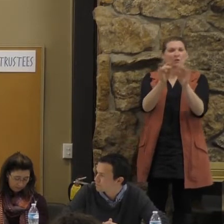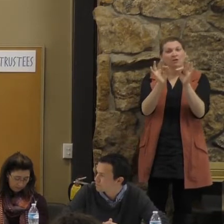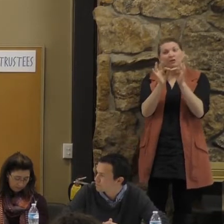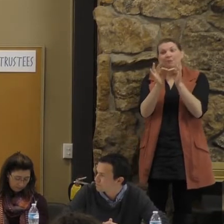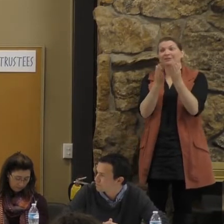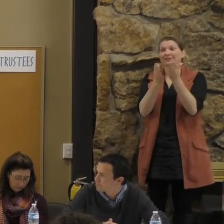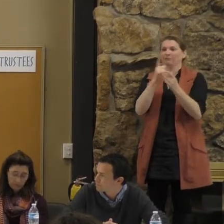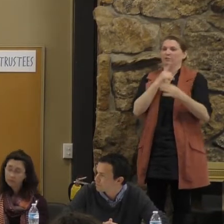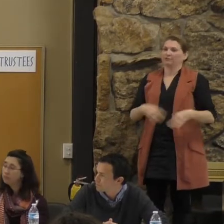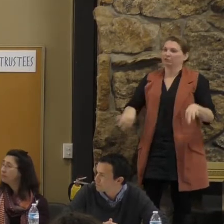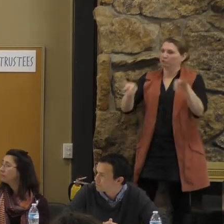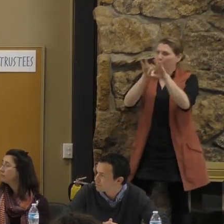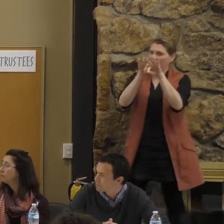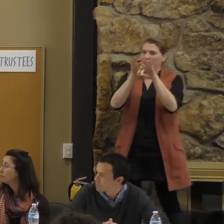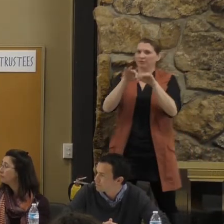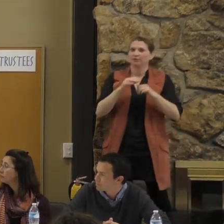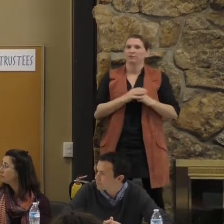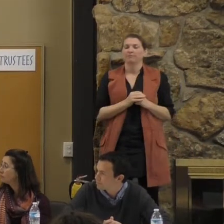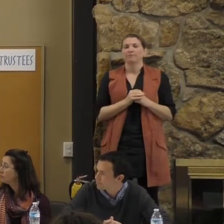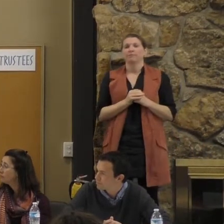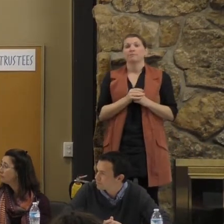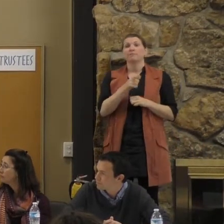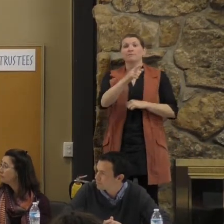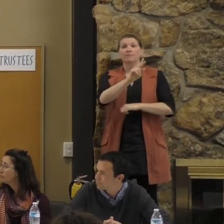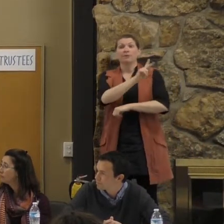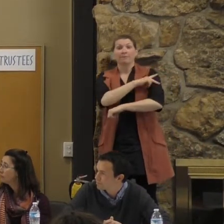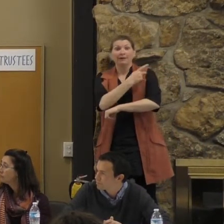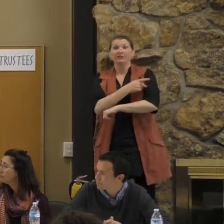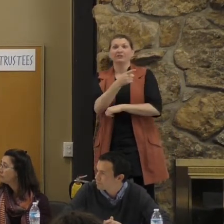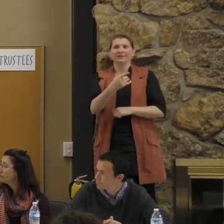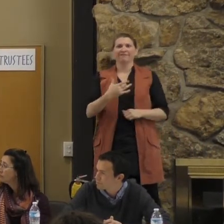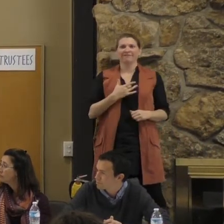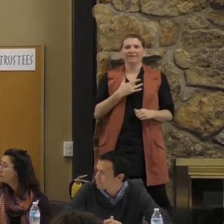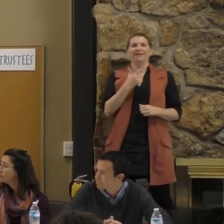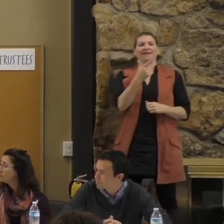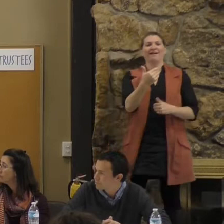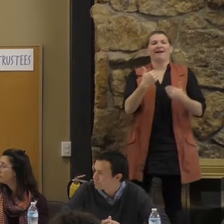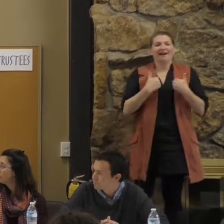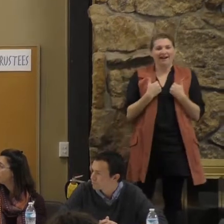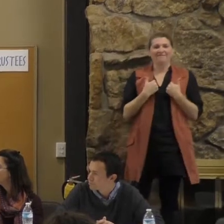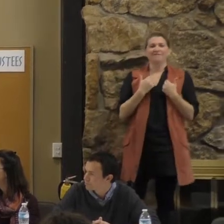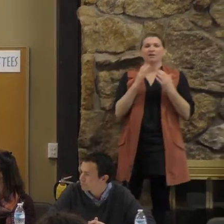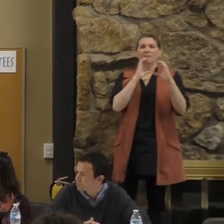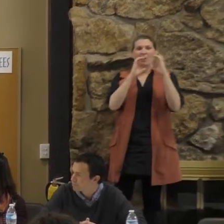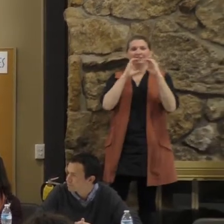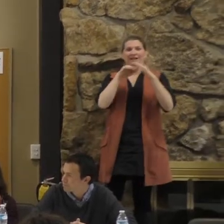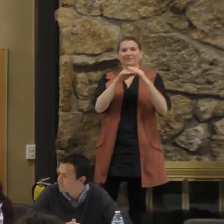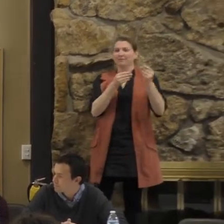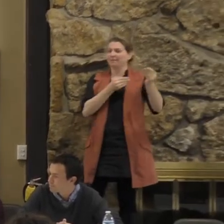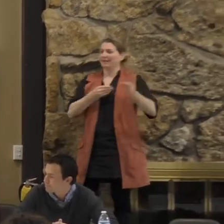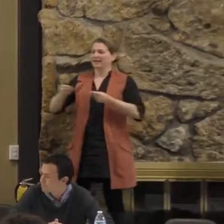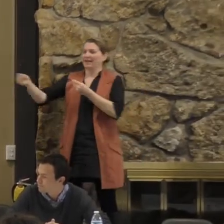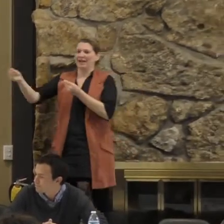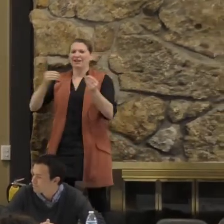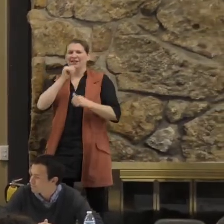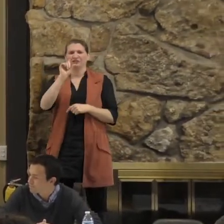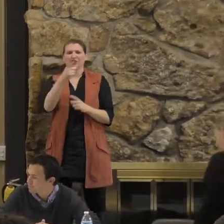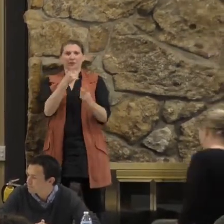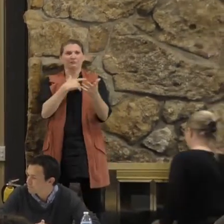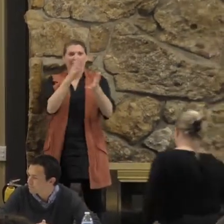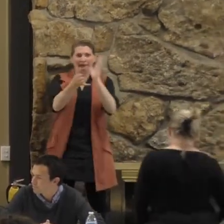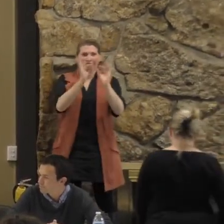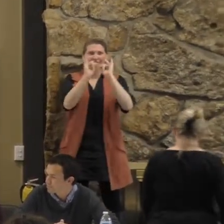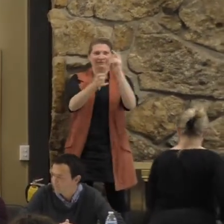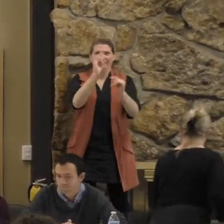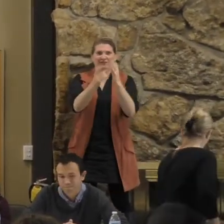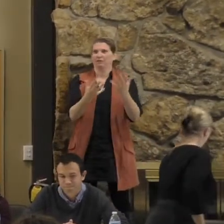the patient feel like we have a medium there so we can communicate with each other. And that's been really effective to develop